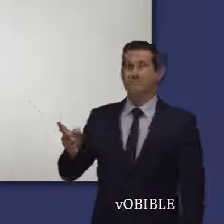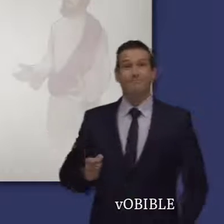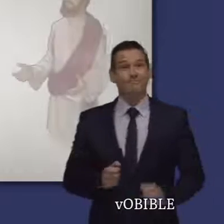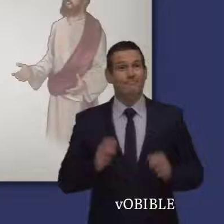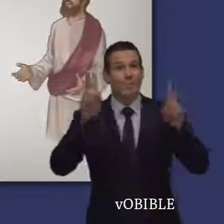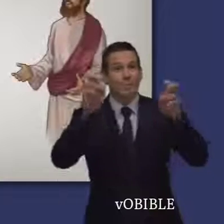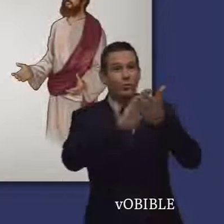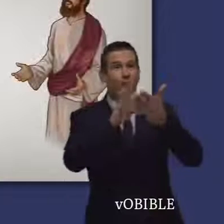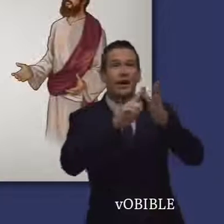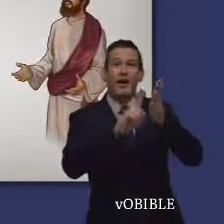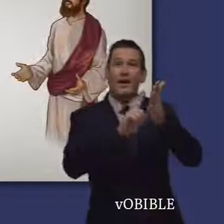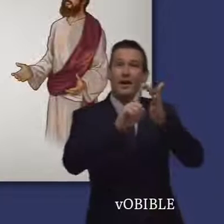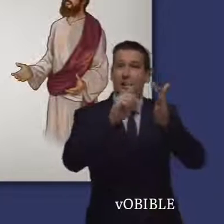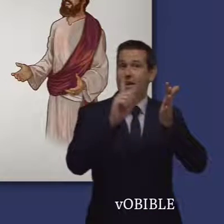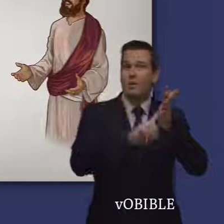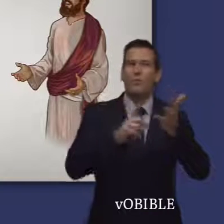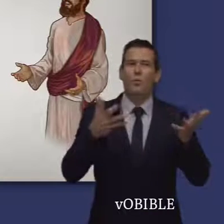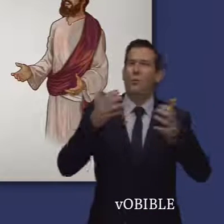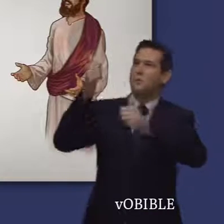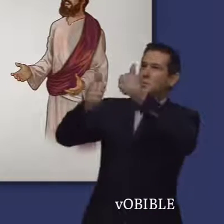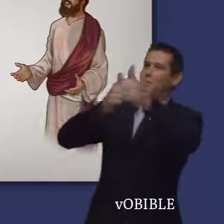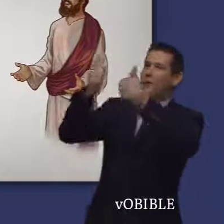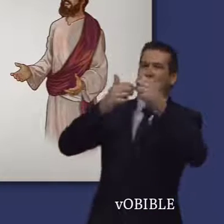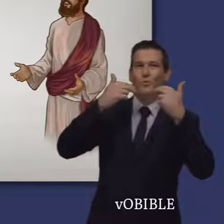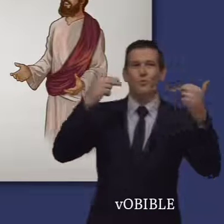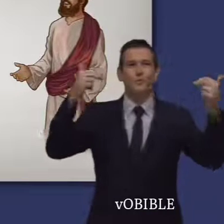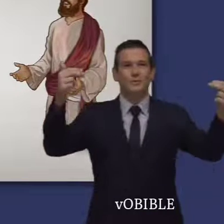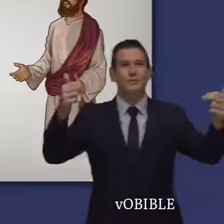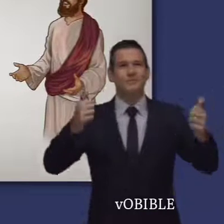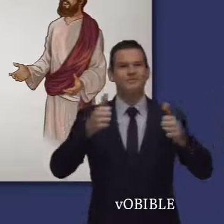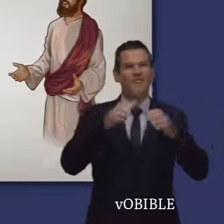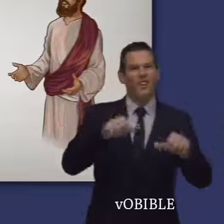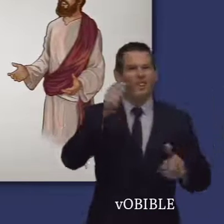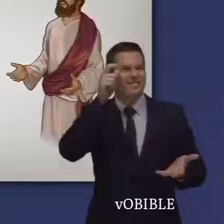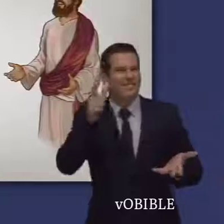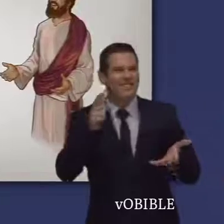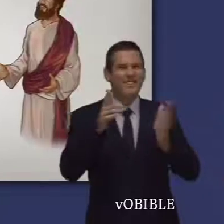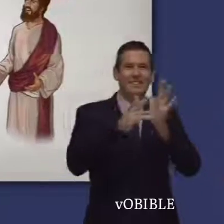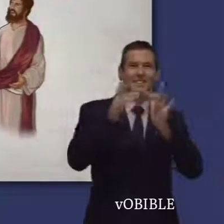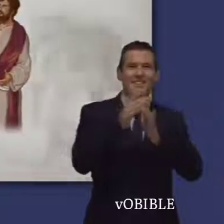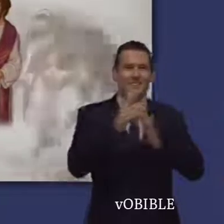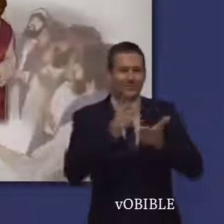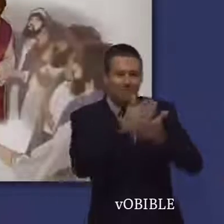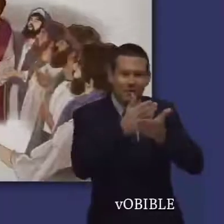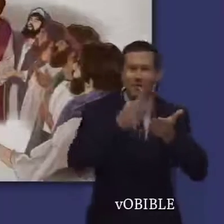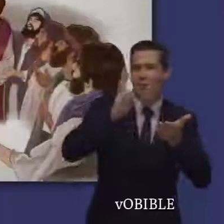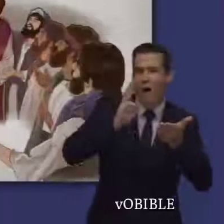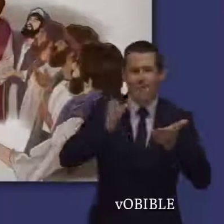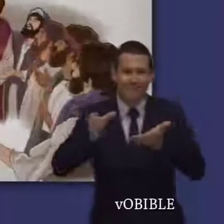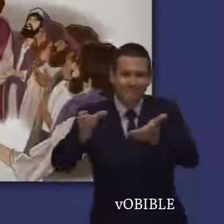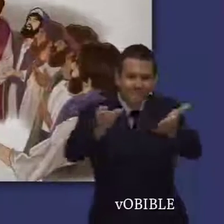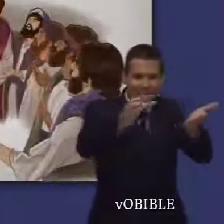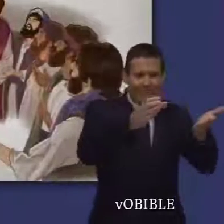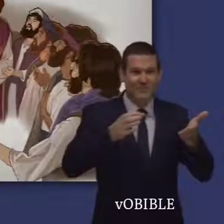113 to 118 form the group called the Hallel Psalms. Did you know? It